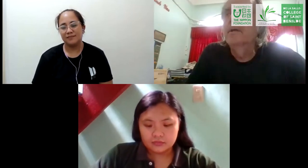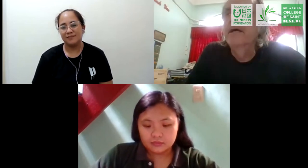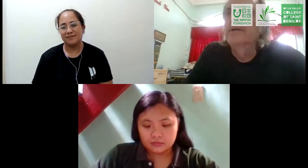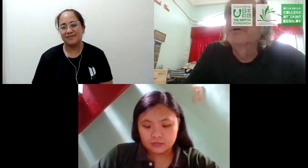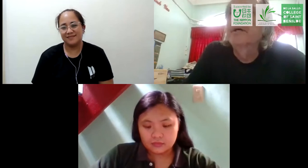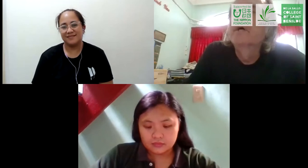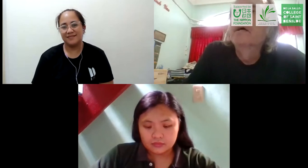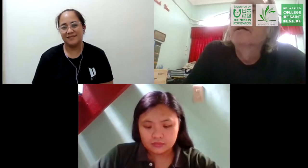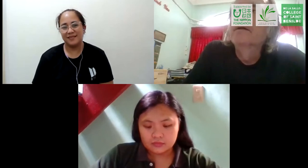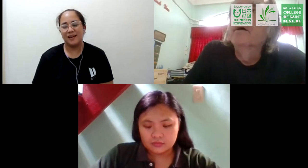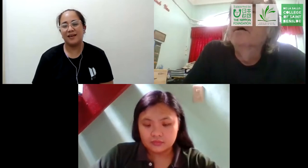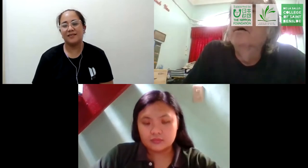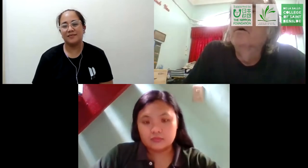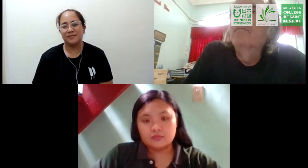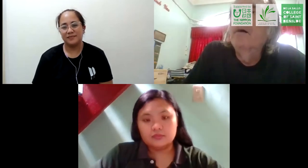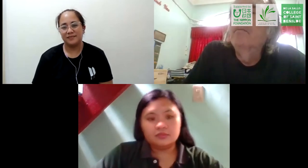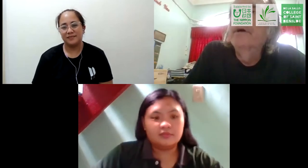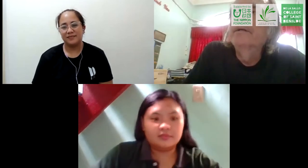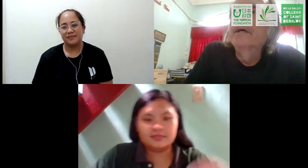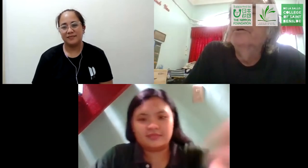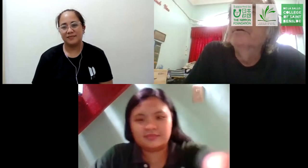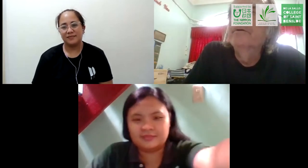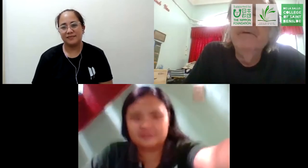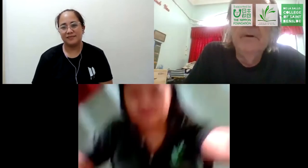hand shape, the palm orientation, the finger